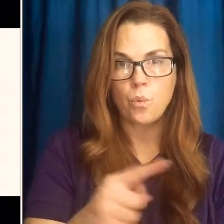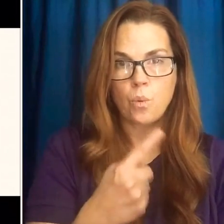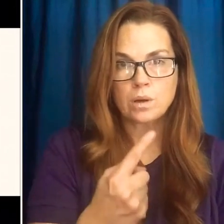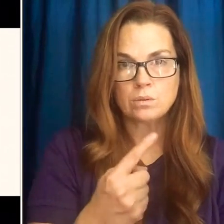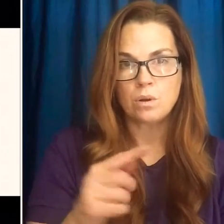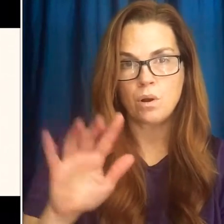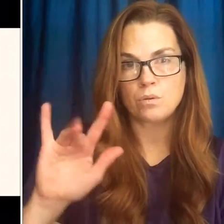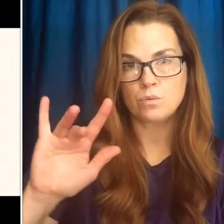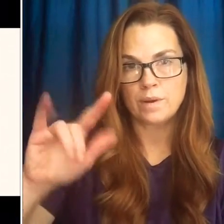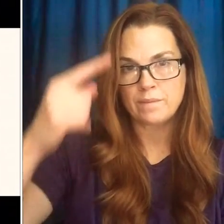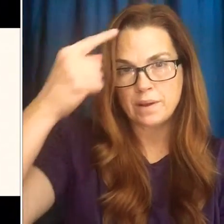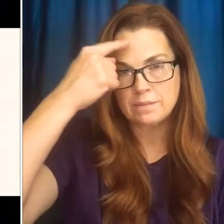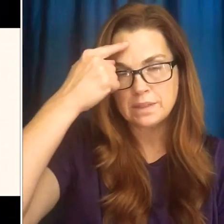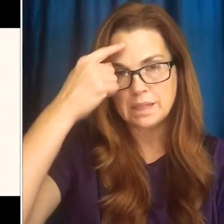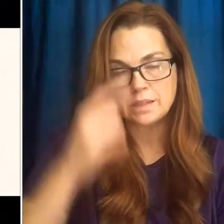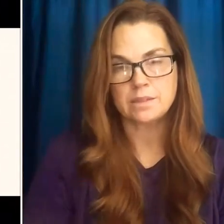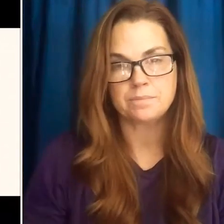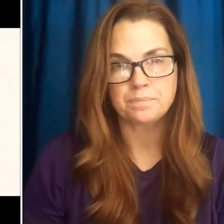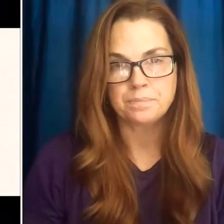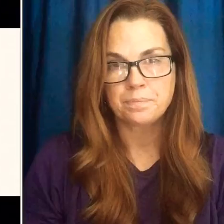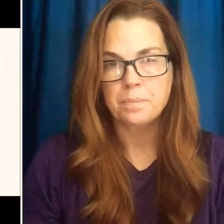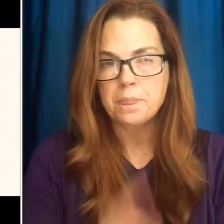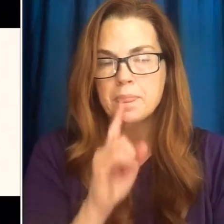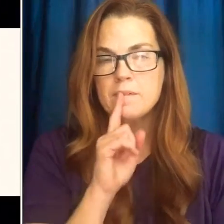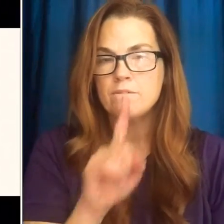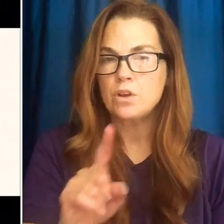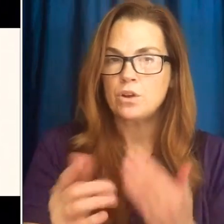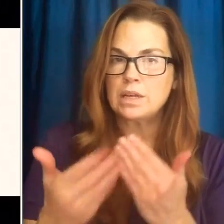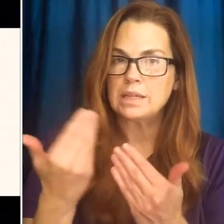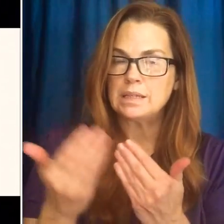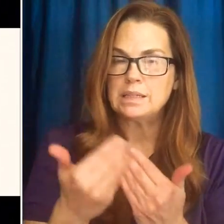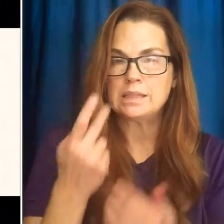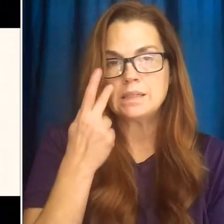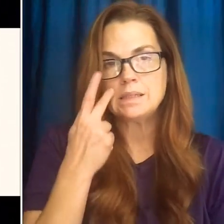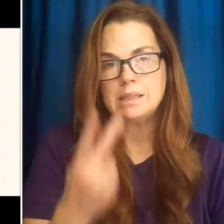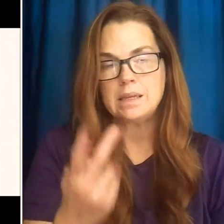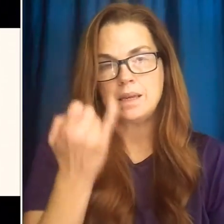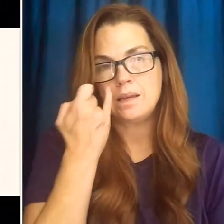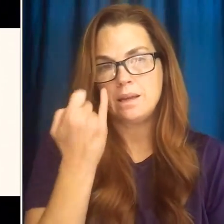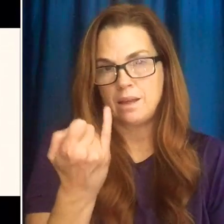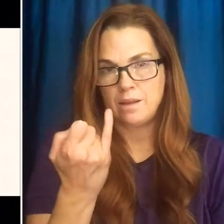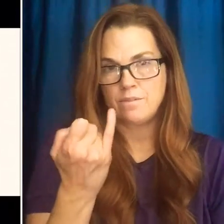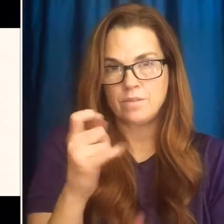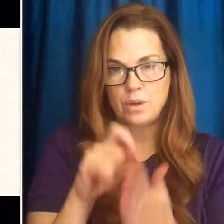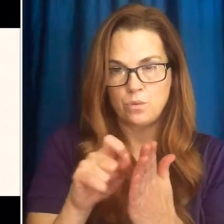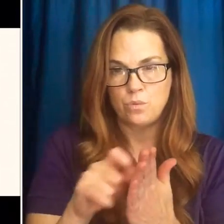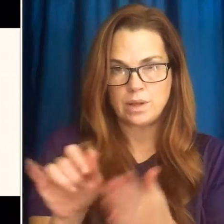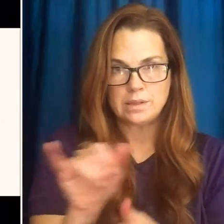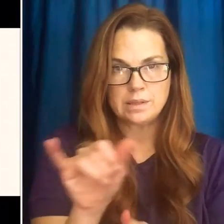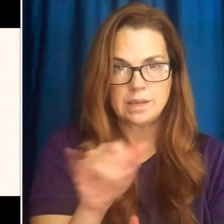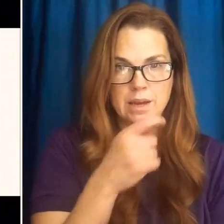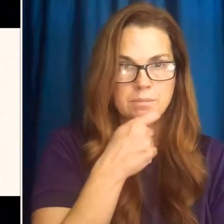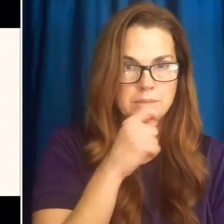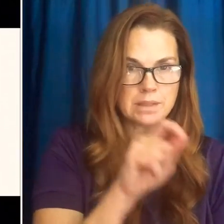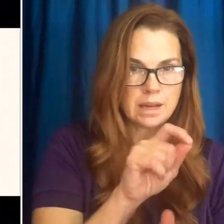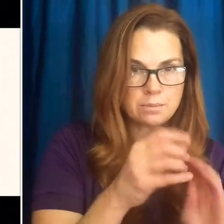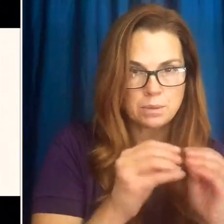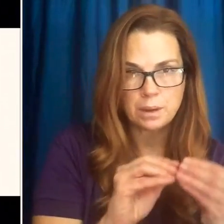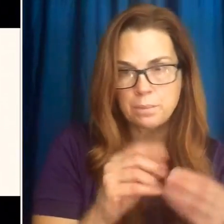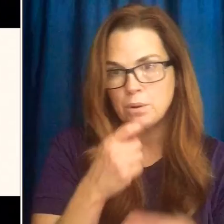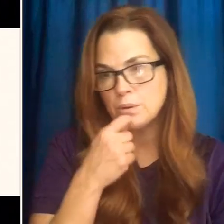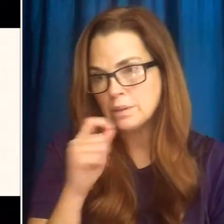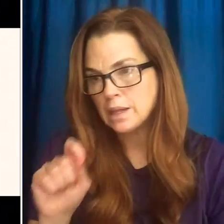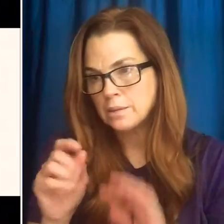when they're written in the same form. But up here, where we saw 3/5 of a dollar plus 65